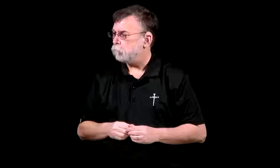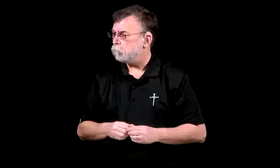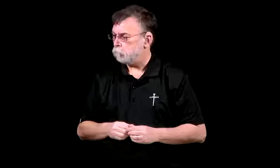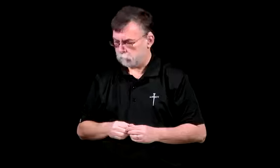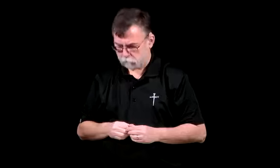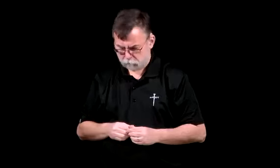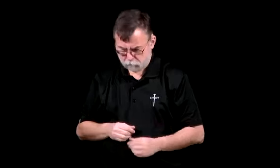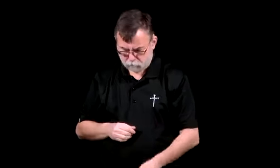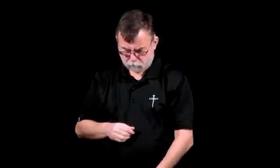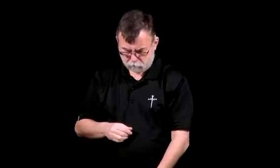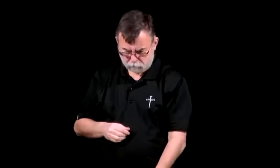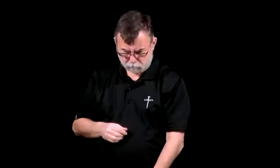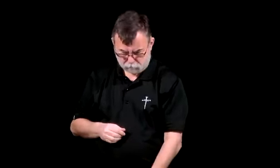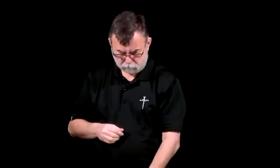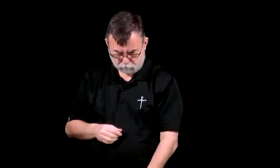And he saved the people who were for him.